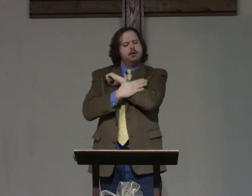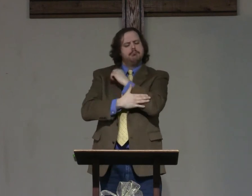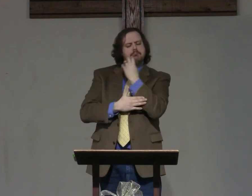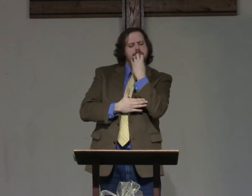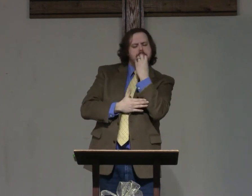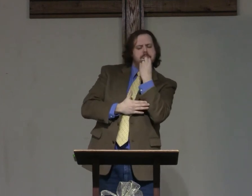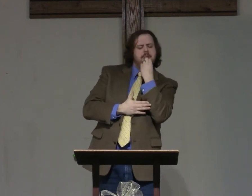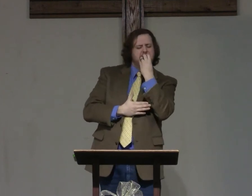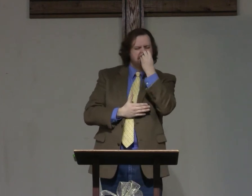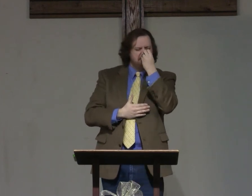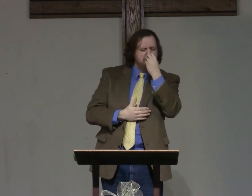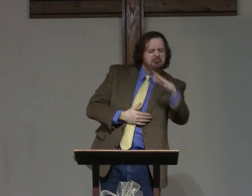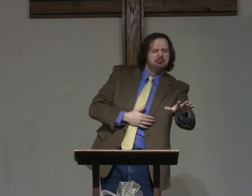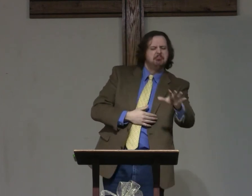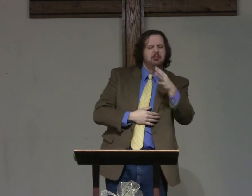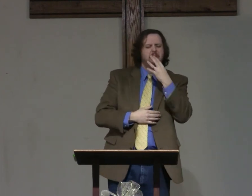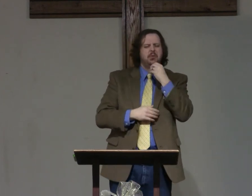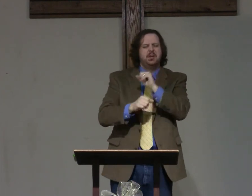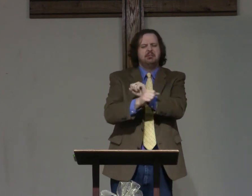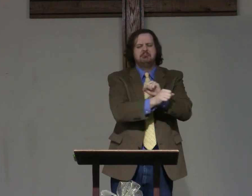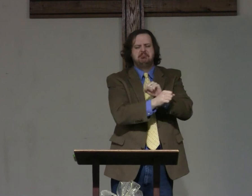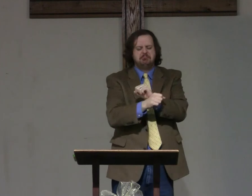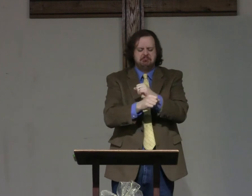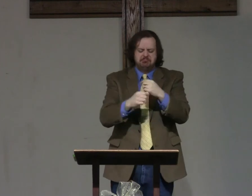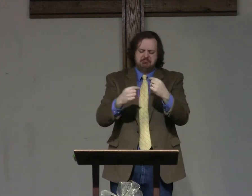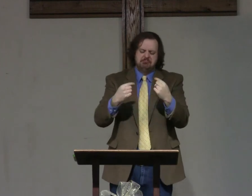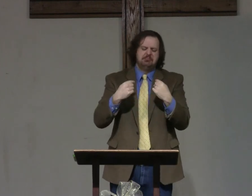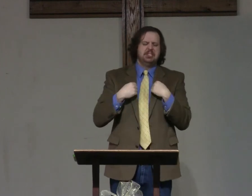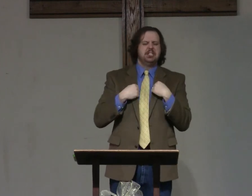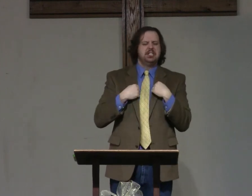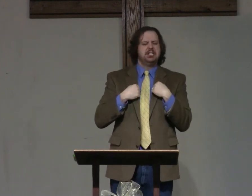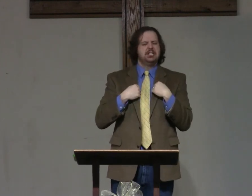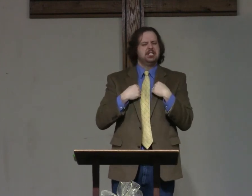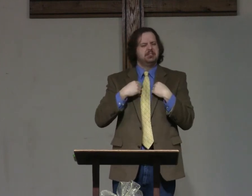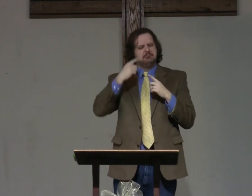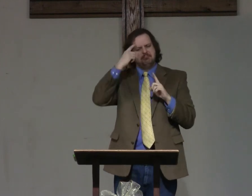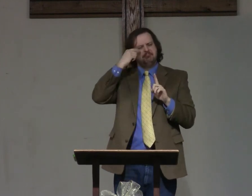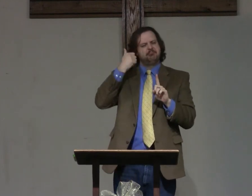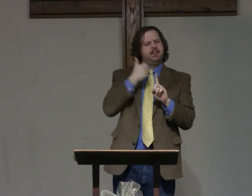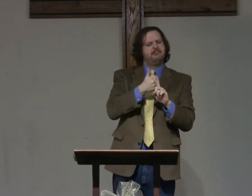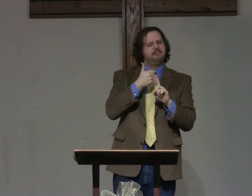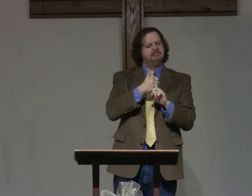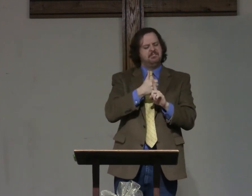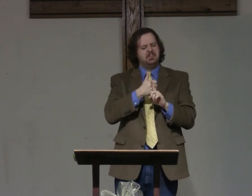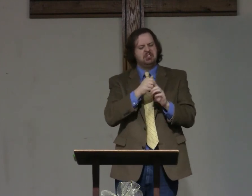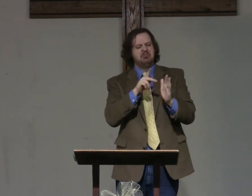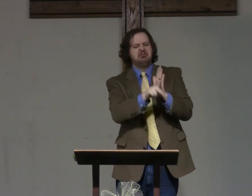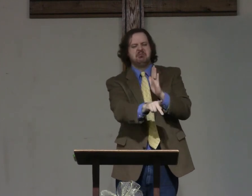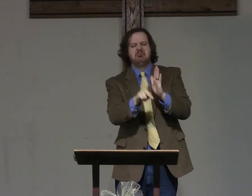save his country for himself. He didn't care about slaves. He thought of himself.